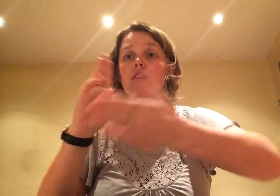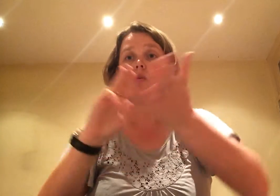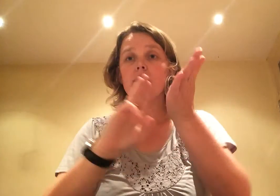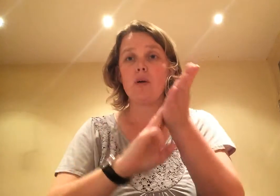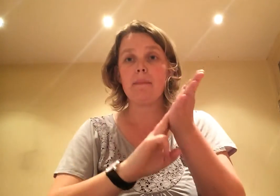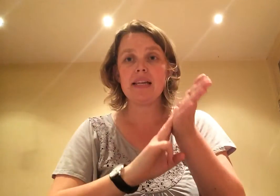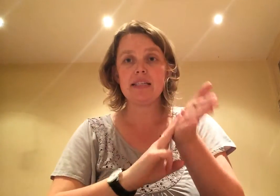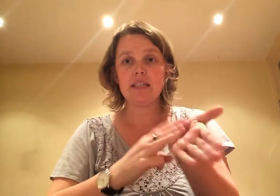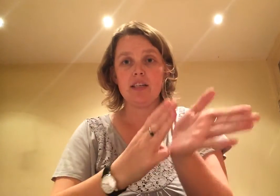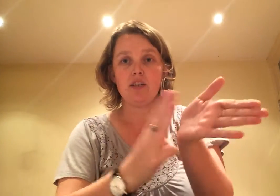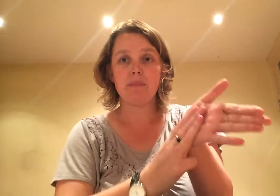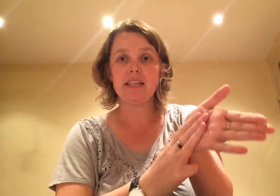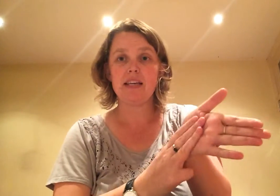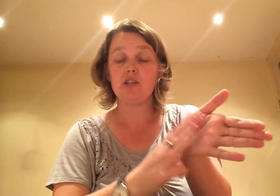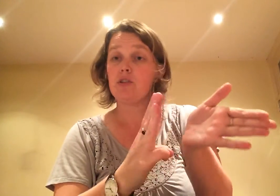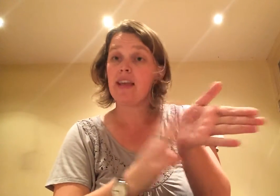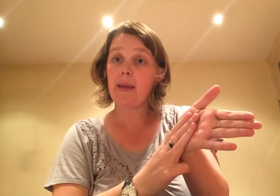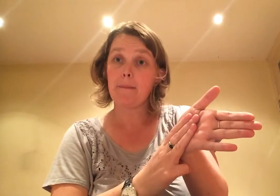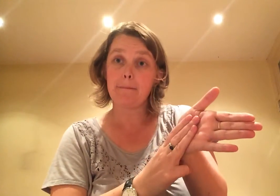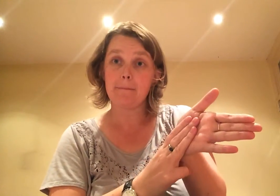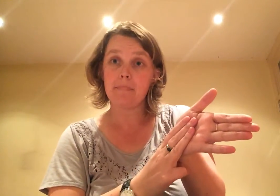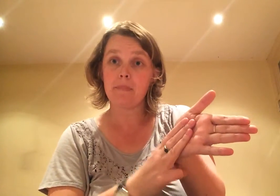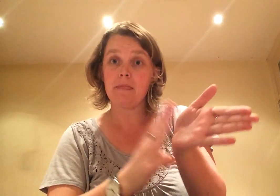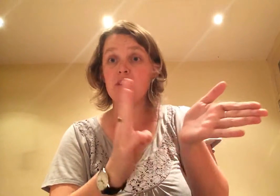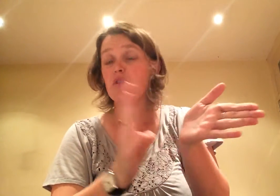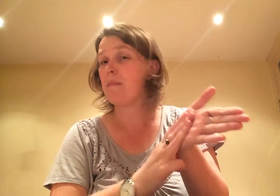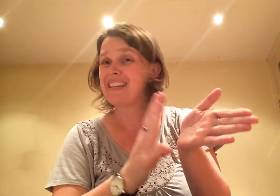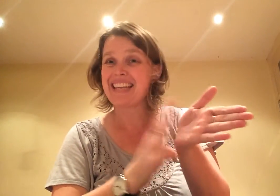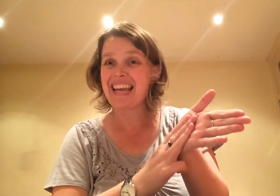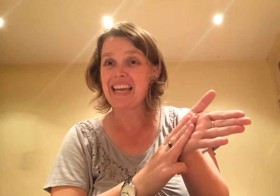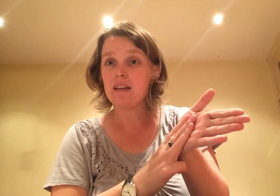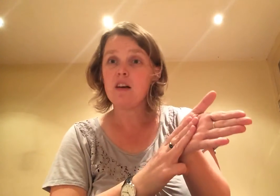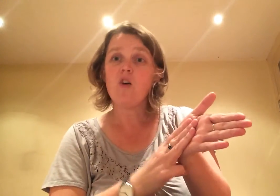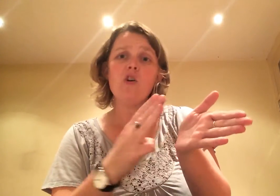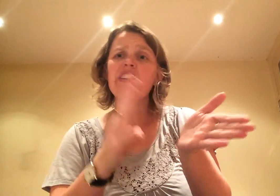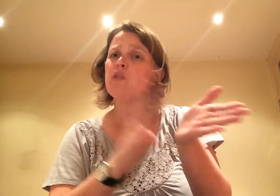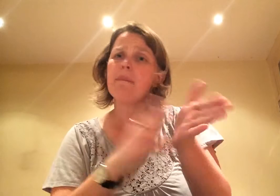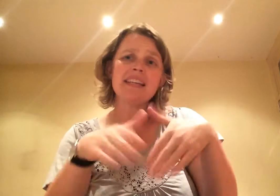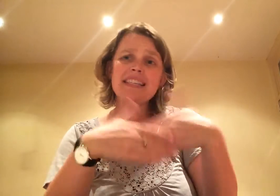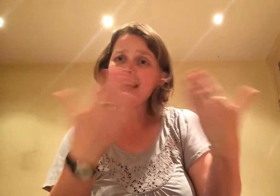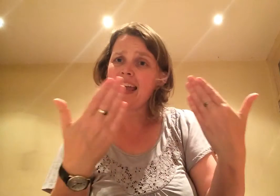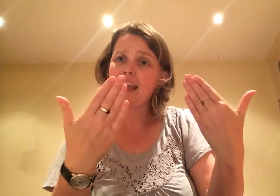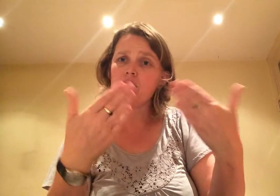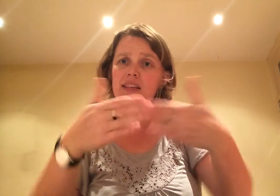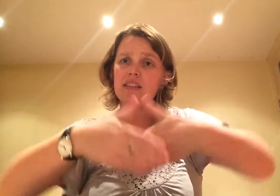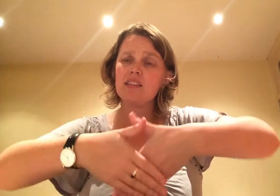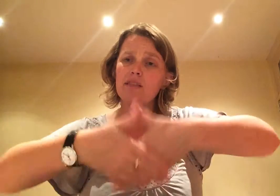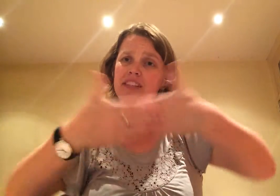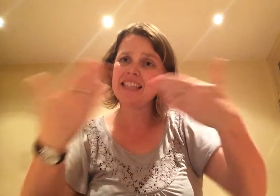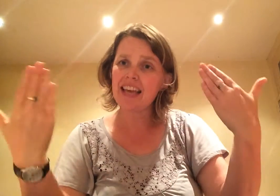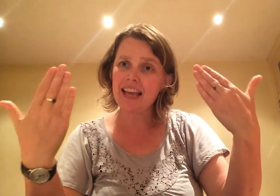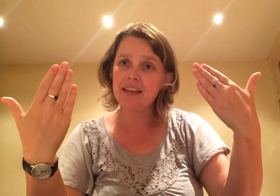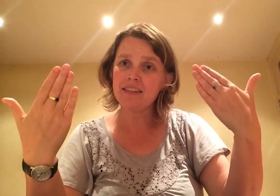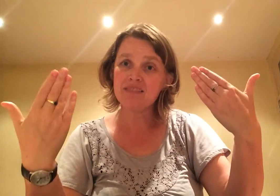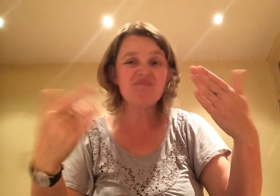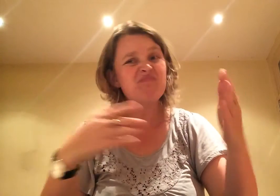We've got Monday, you just do the M. So you can do Monday, or you can do Monday, because that's the sign for day.